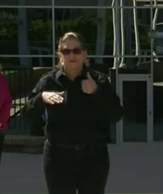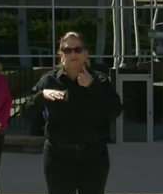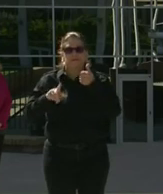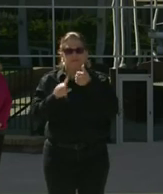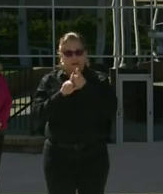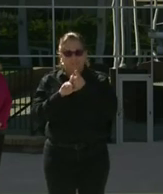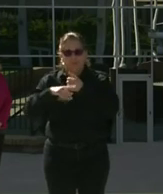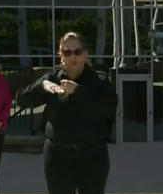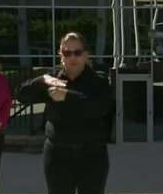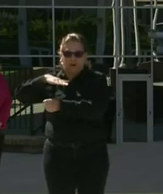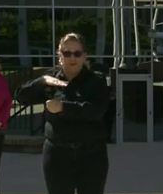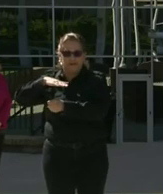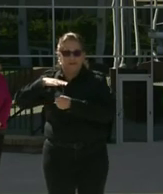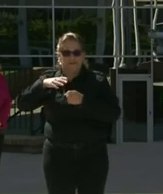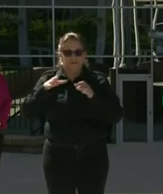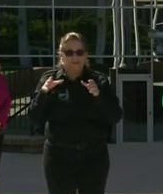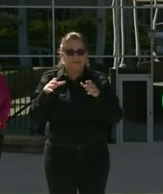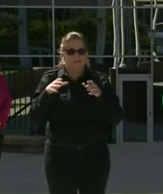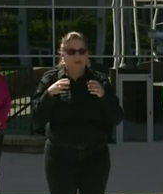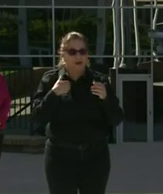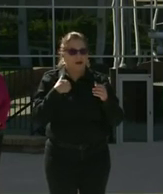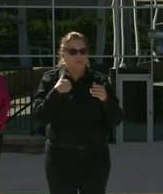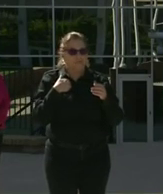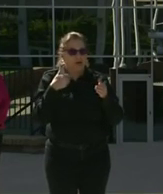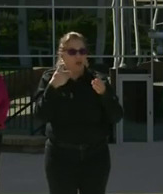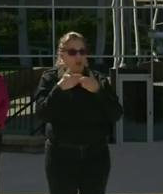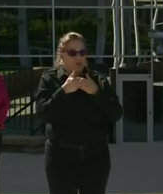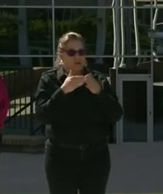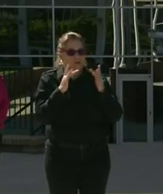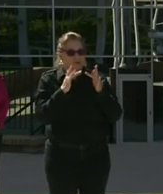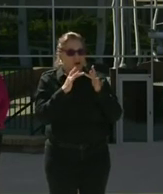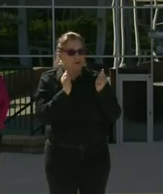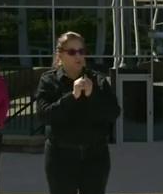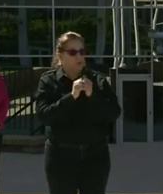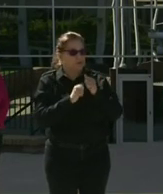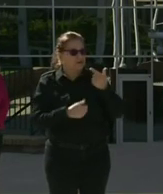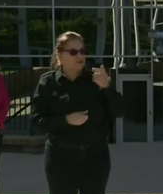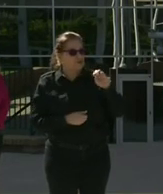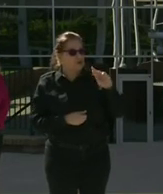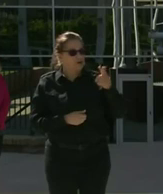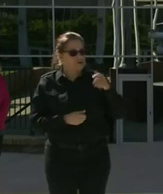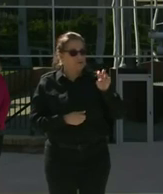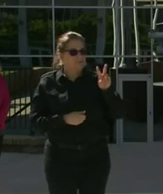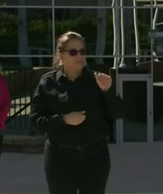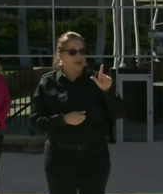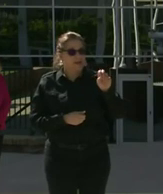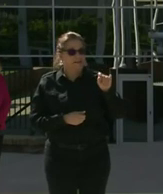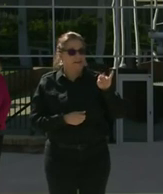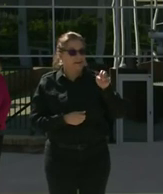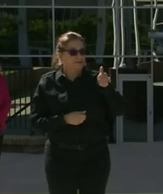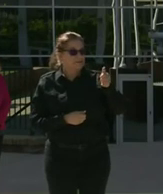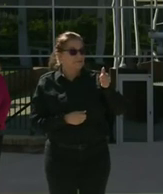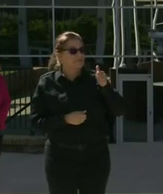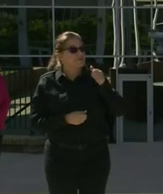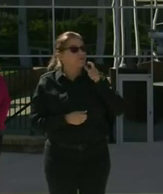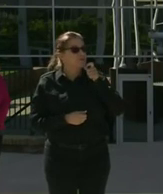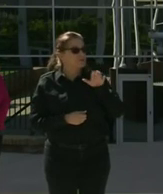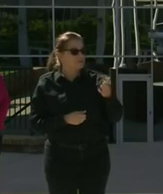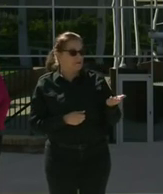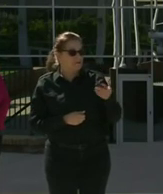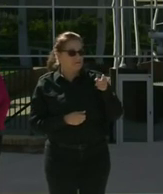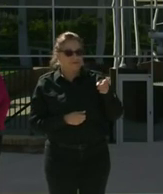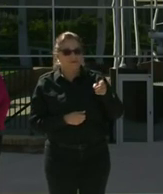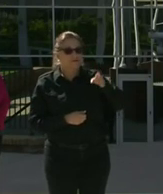contact with George. Yes. federal declaration